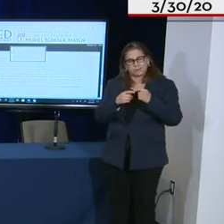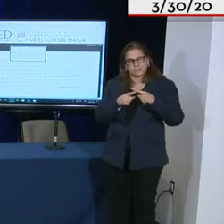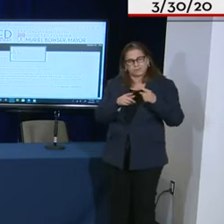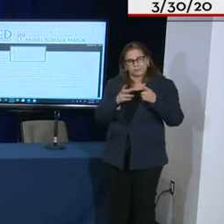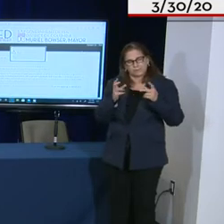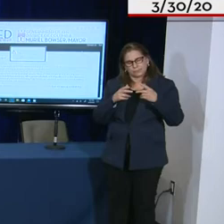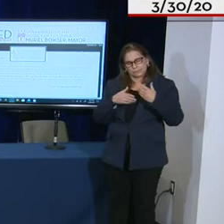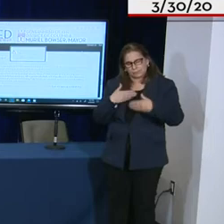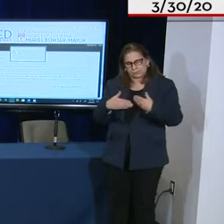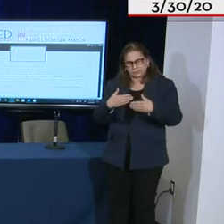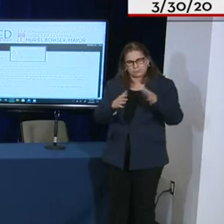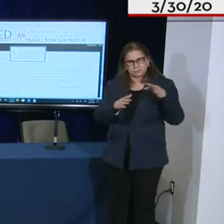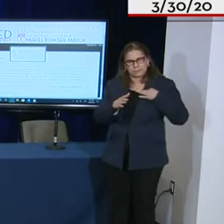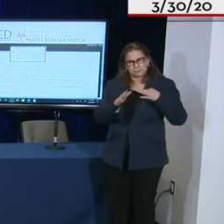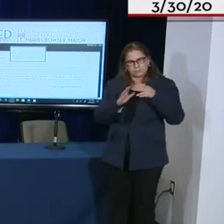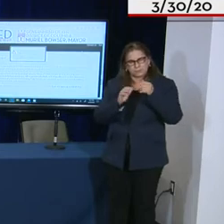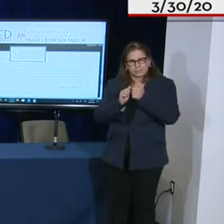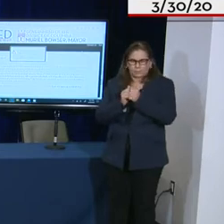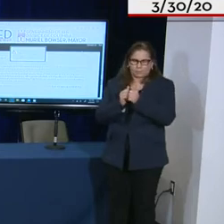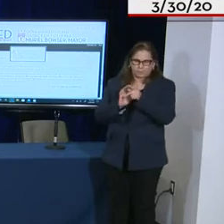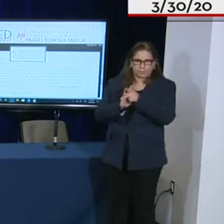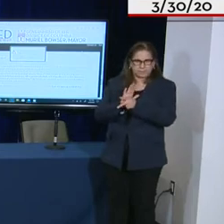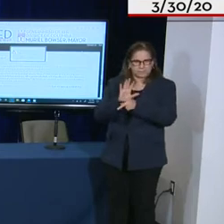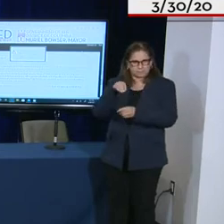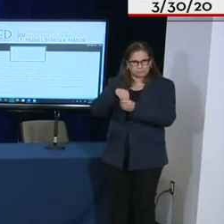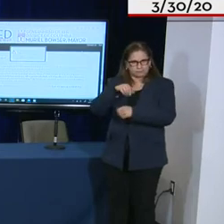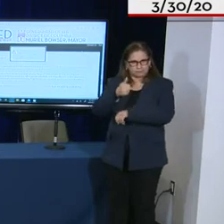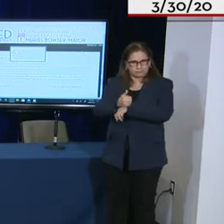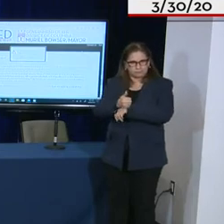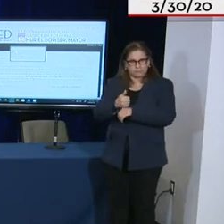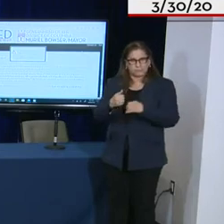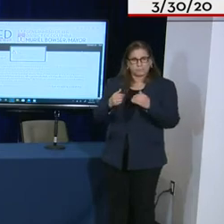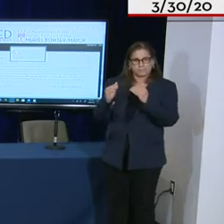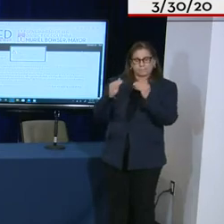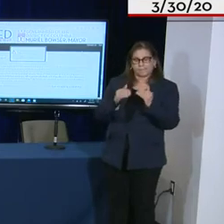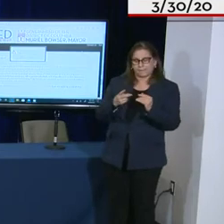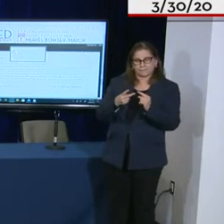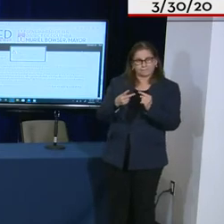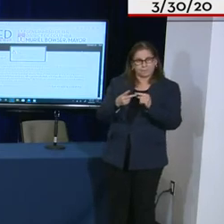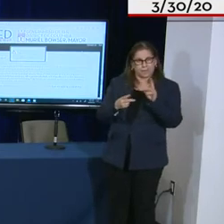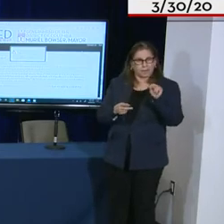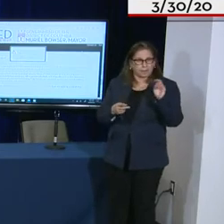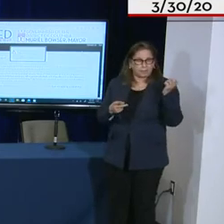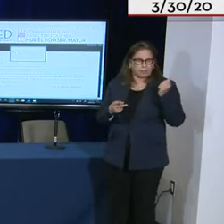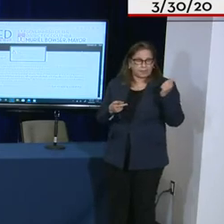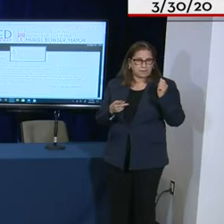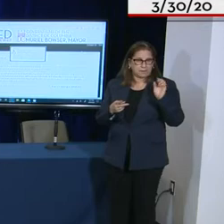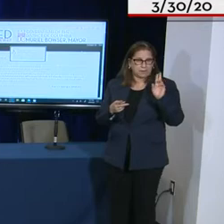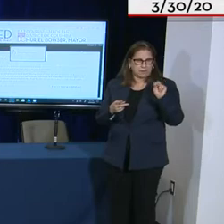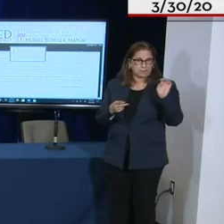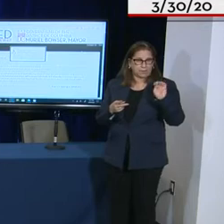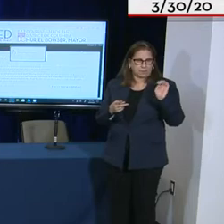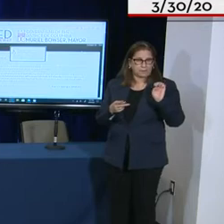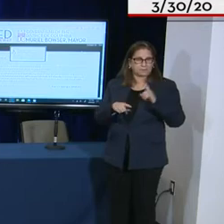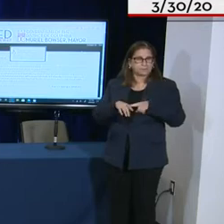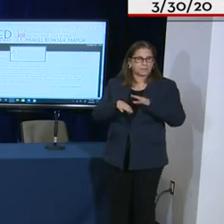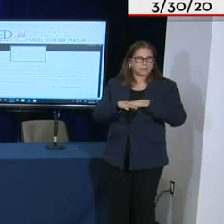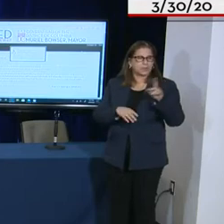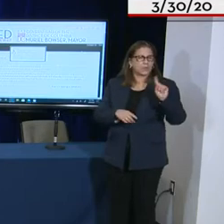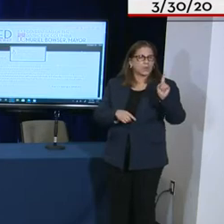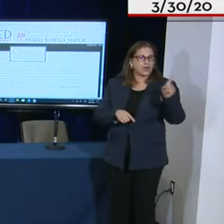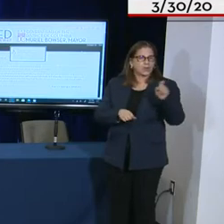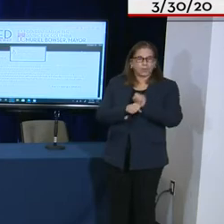information available. However, when it comes to unemployment insurance, it's based off where you work and not where you